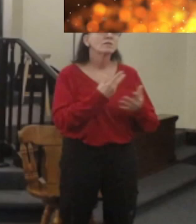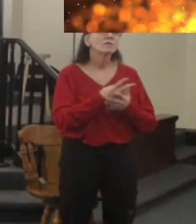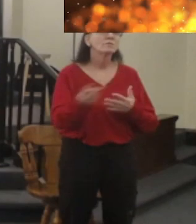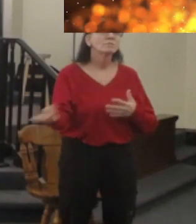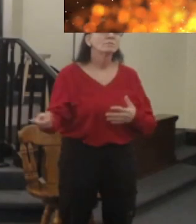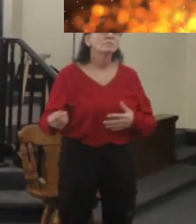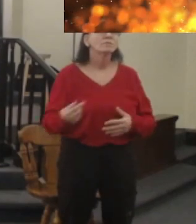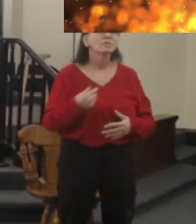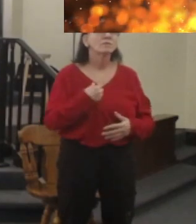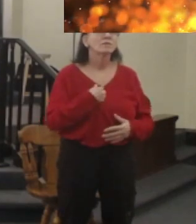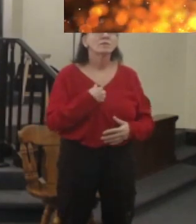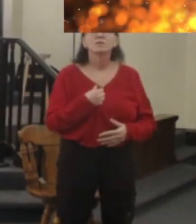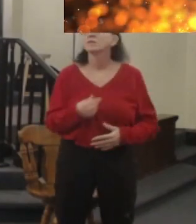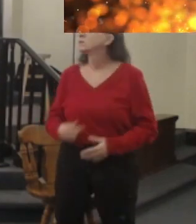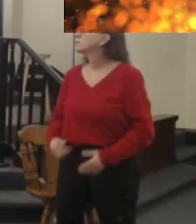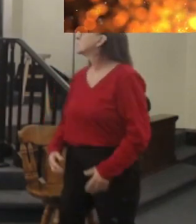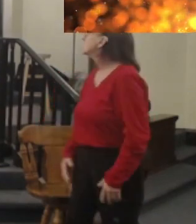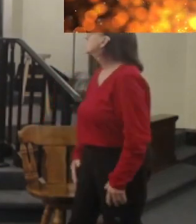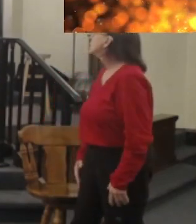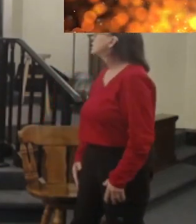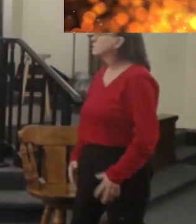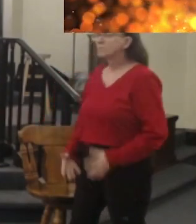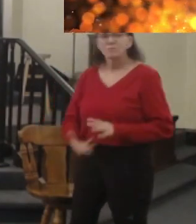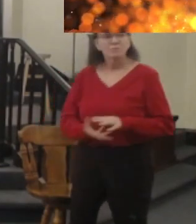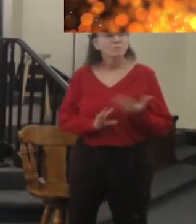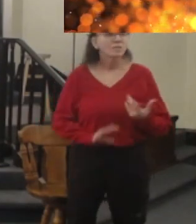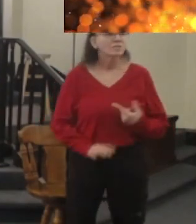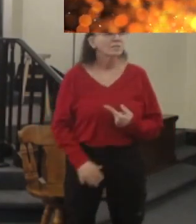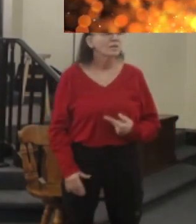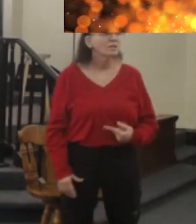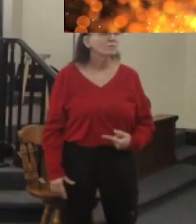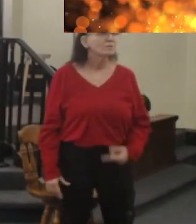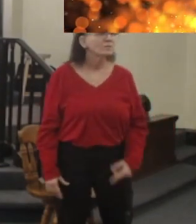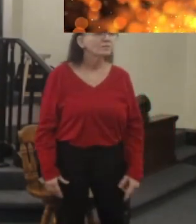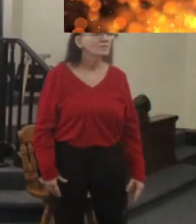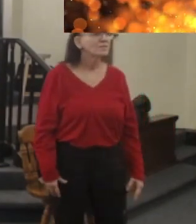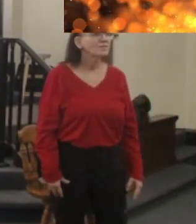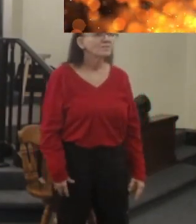Isn't this great when this happens every single week?